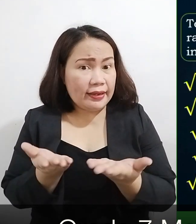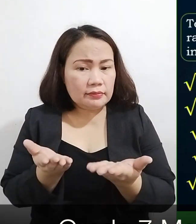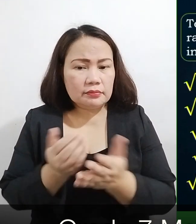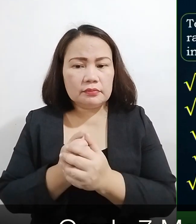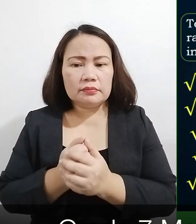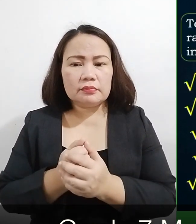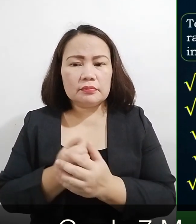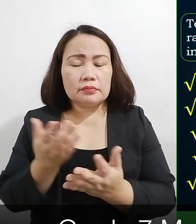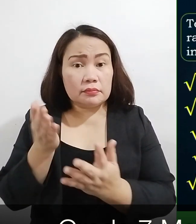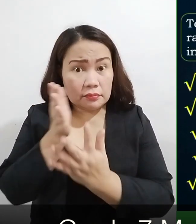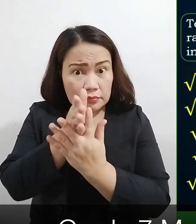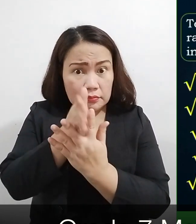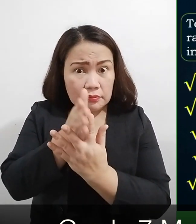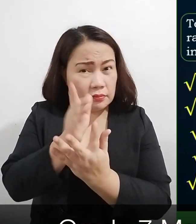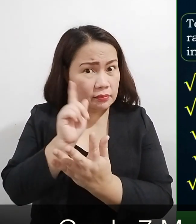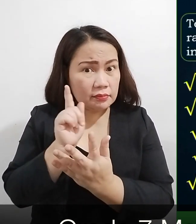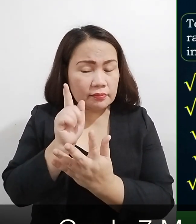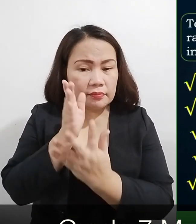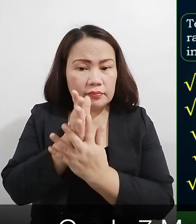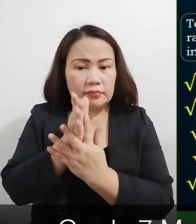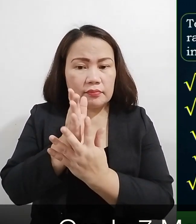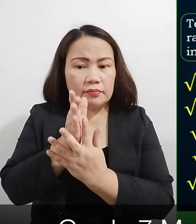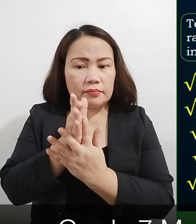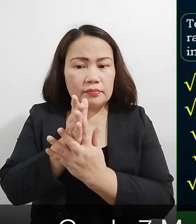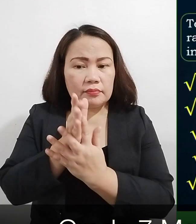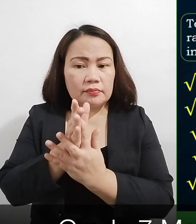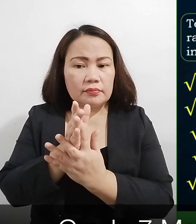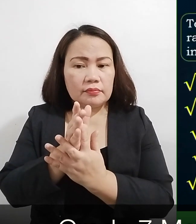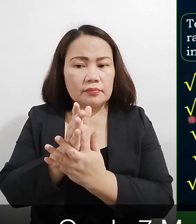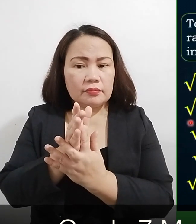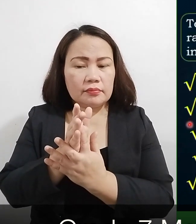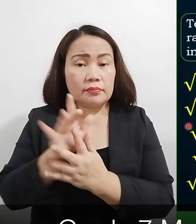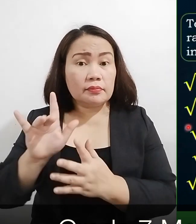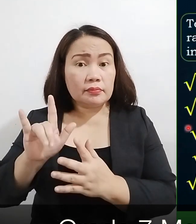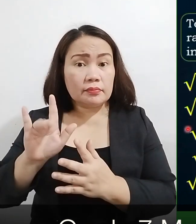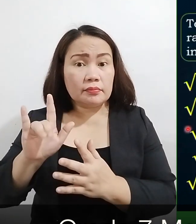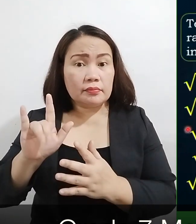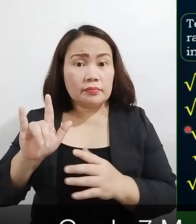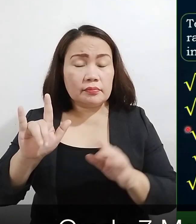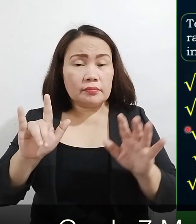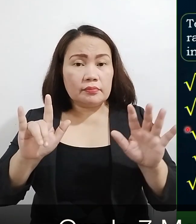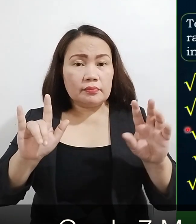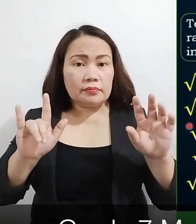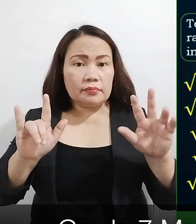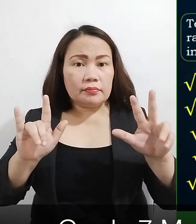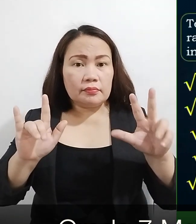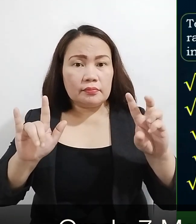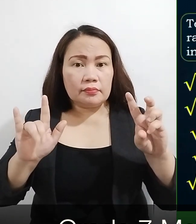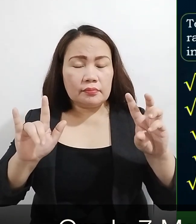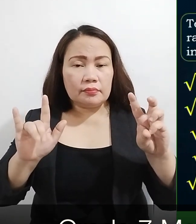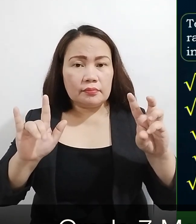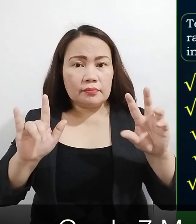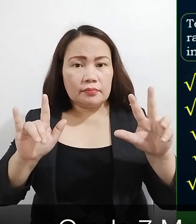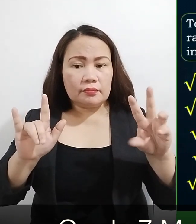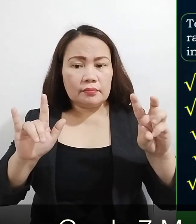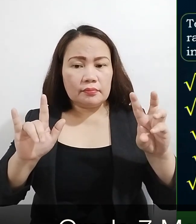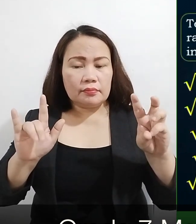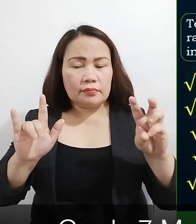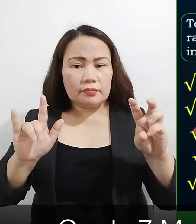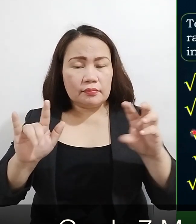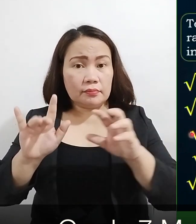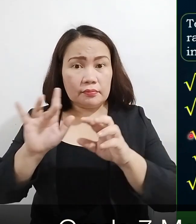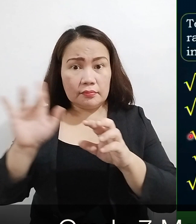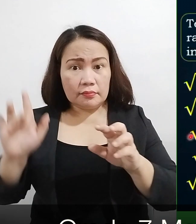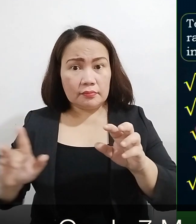si square root of 35? Nasa gitna siya ni square root of 25 at ni square root of